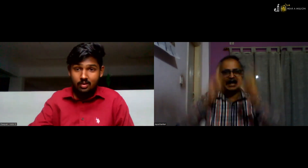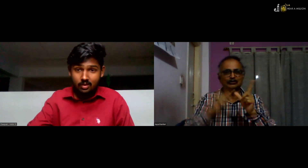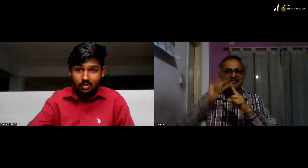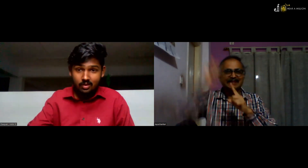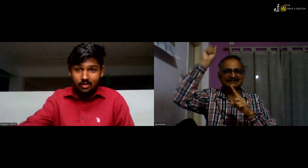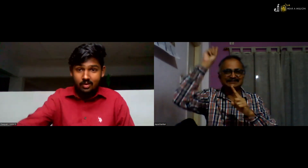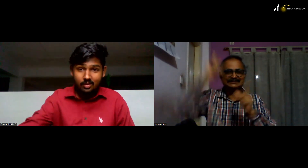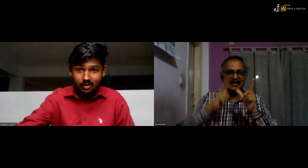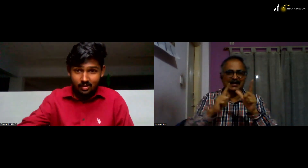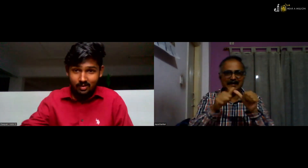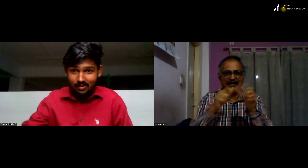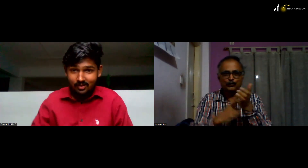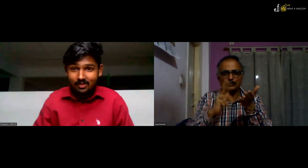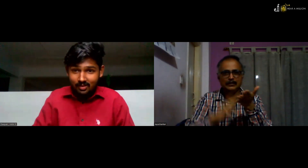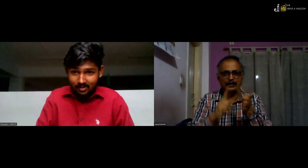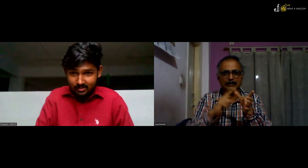well.